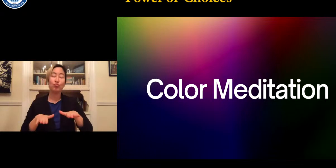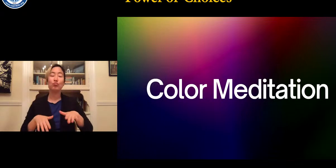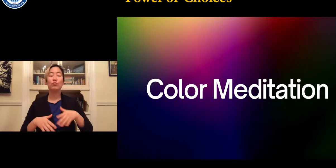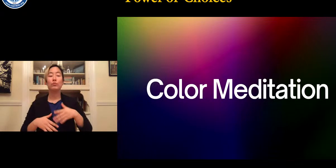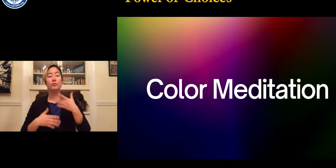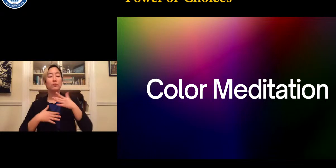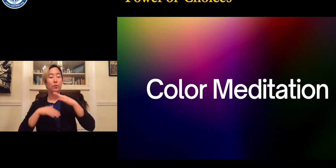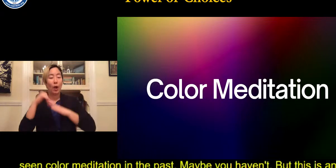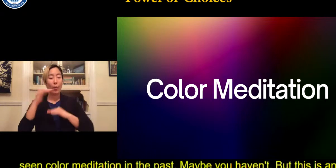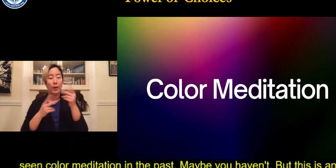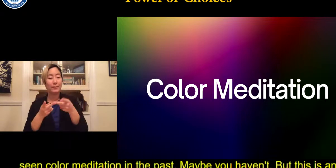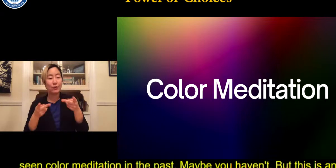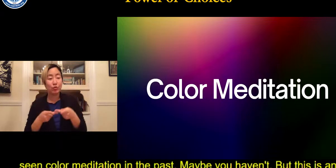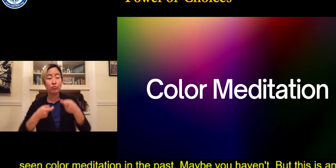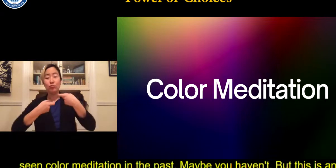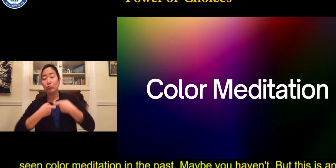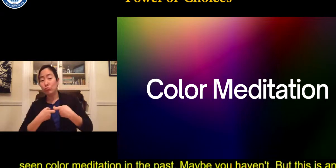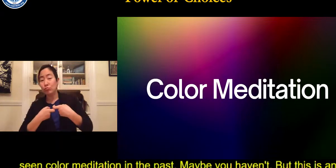takeaways today.